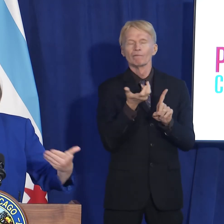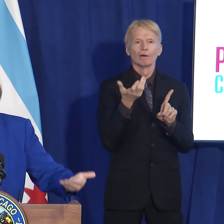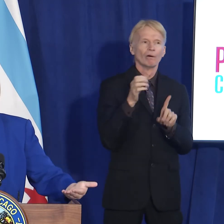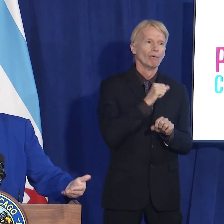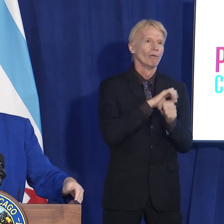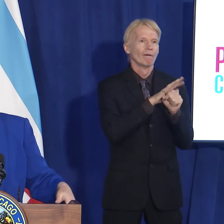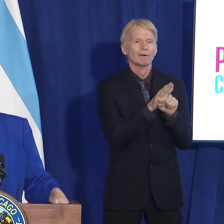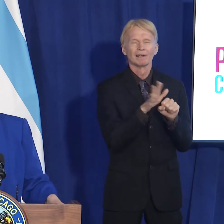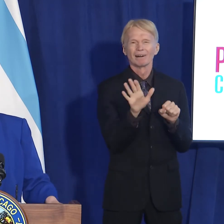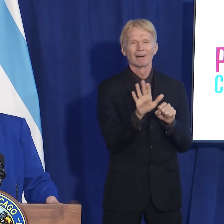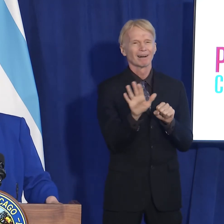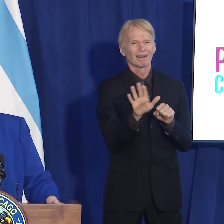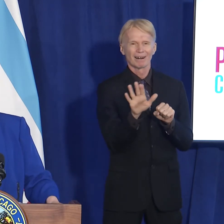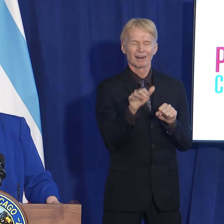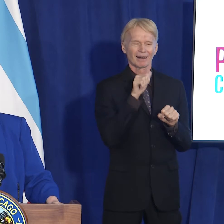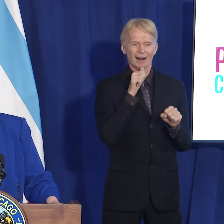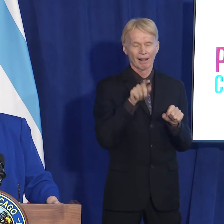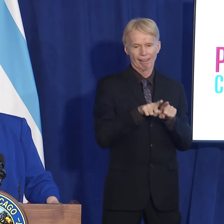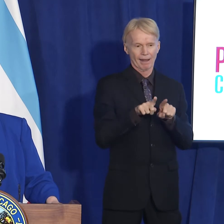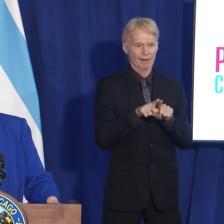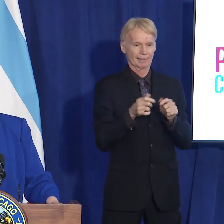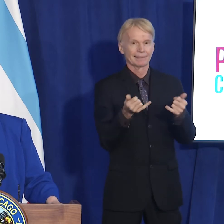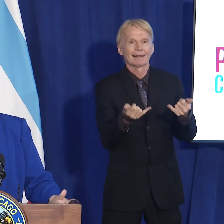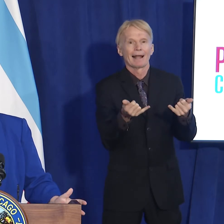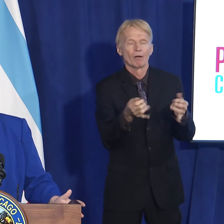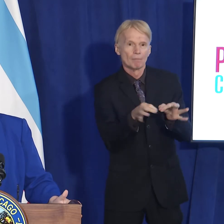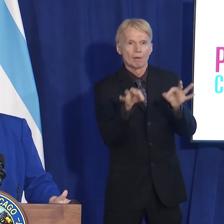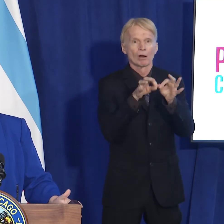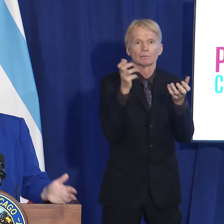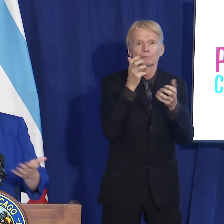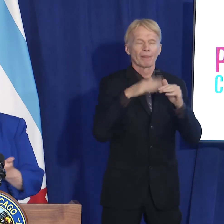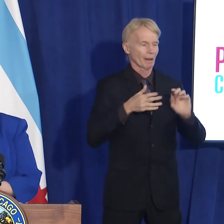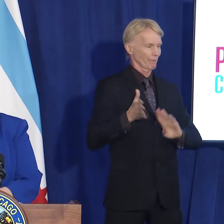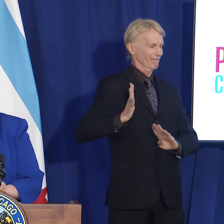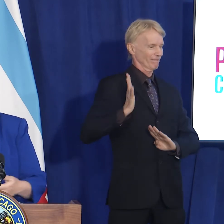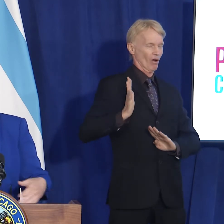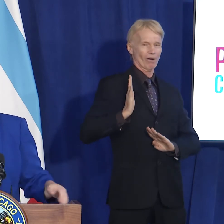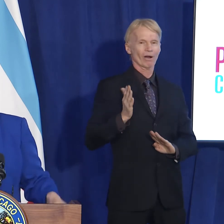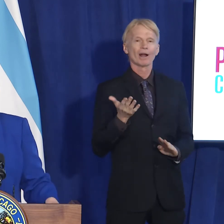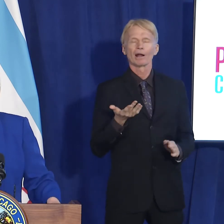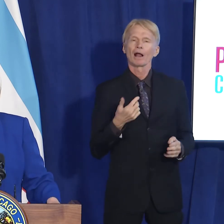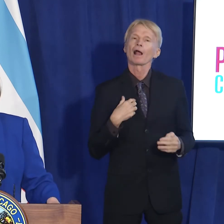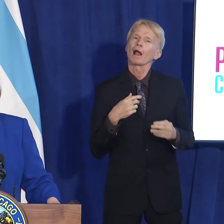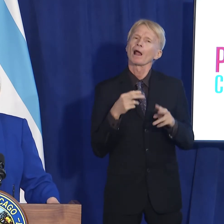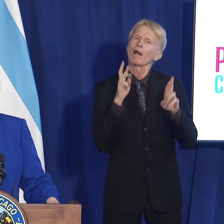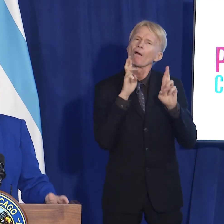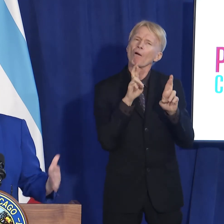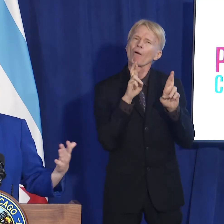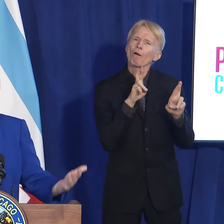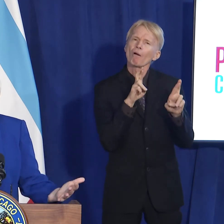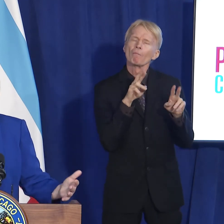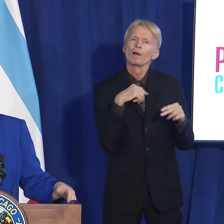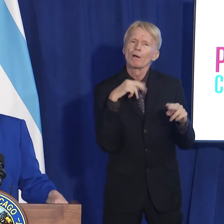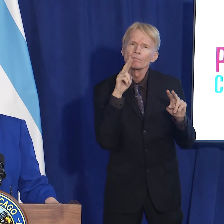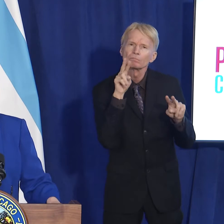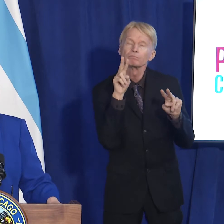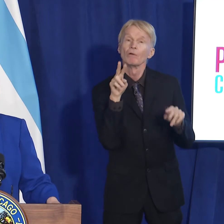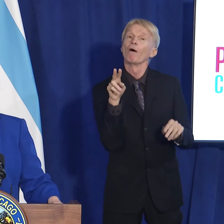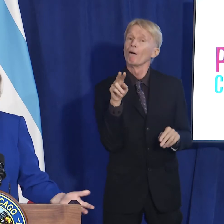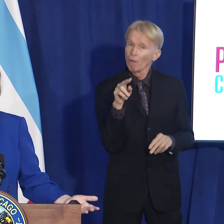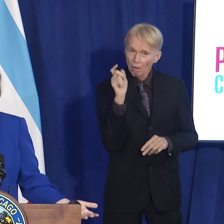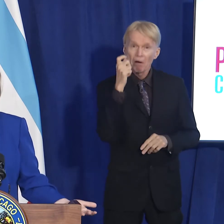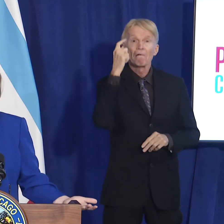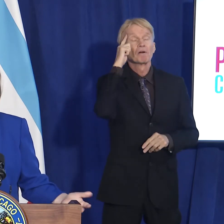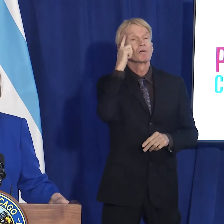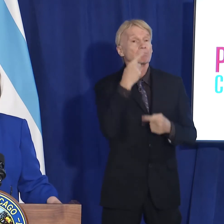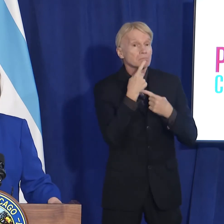not as much front and center in terms of what people are thinking about. So I'm hopeful. I was very pleased to see the governor in the state announce this because